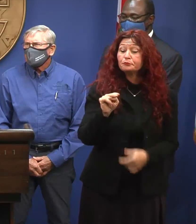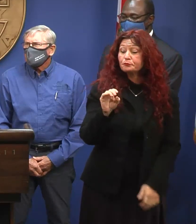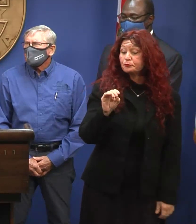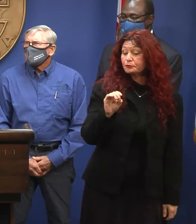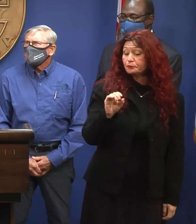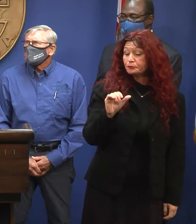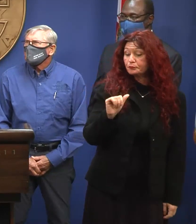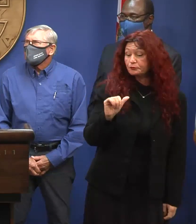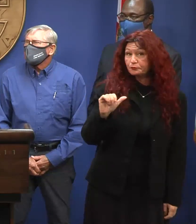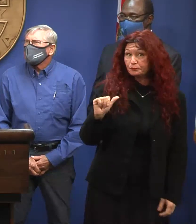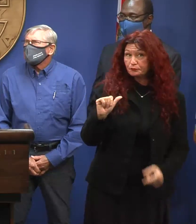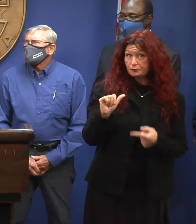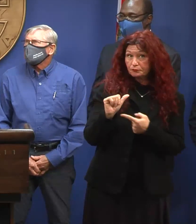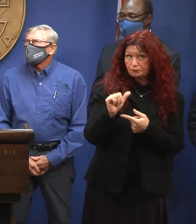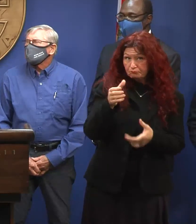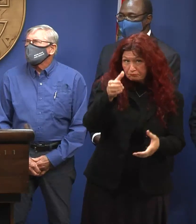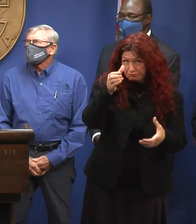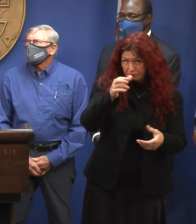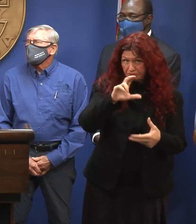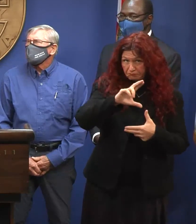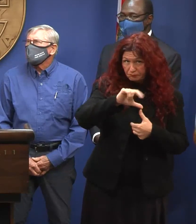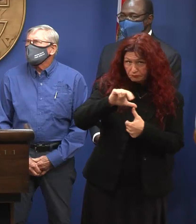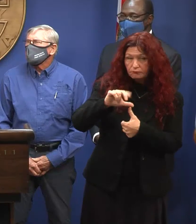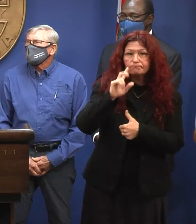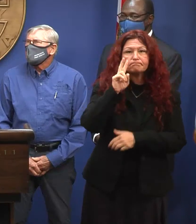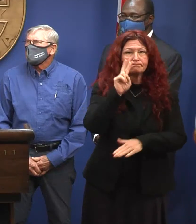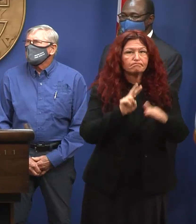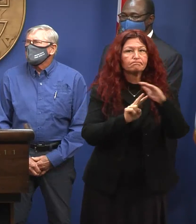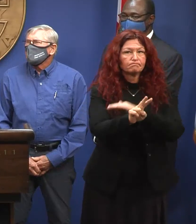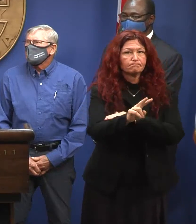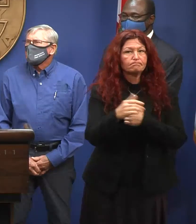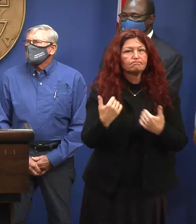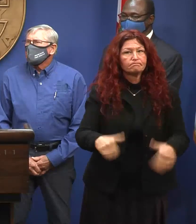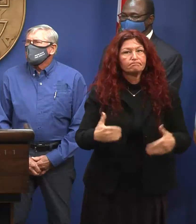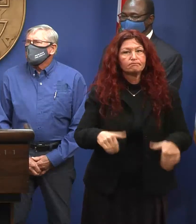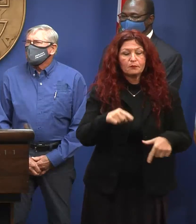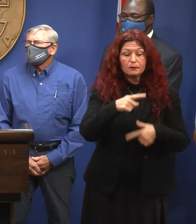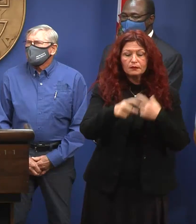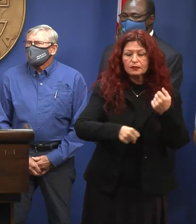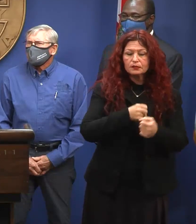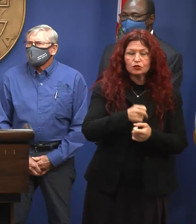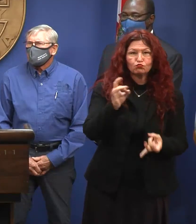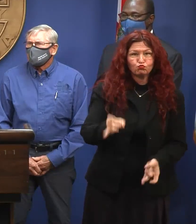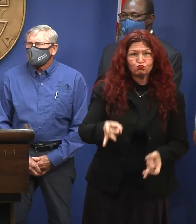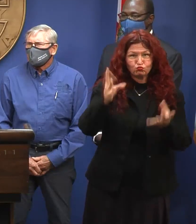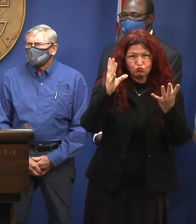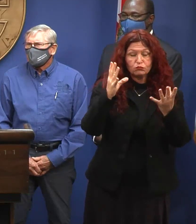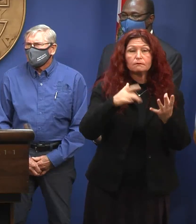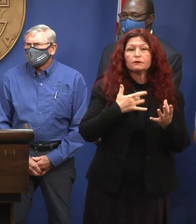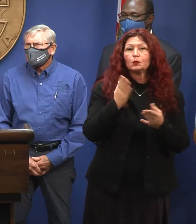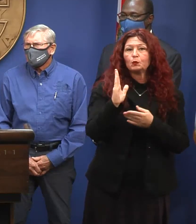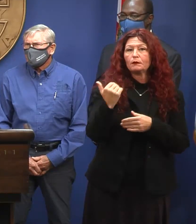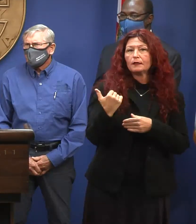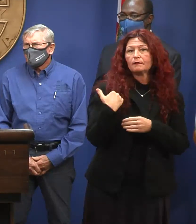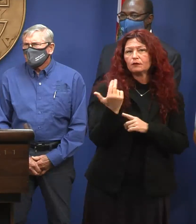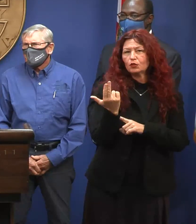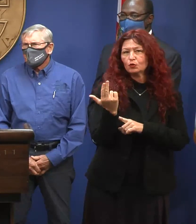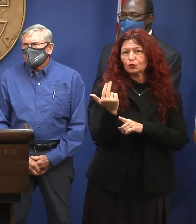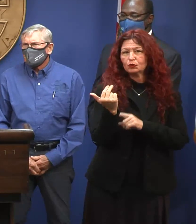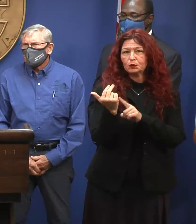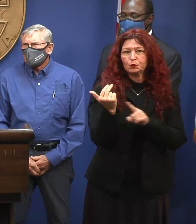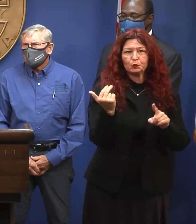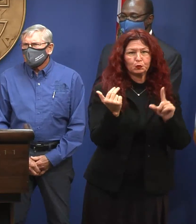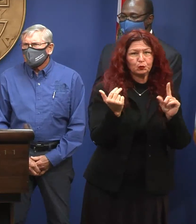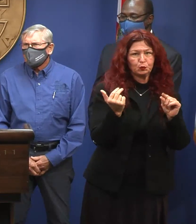Atmospheric Administration is forecasting an above normal season. They're predicting between 13 and 20